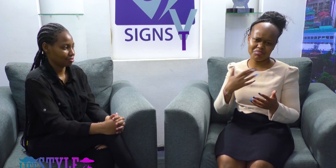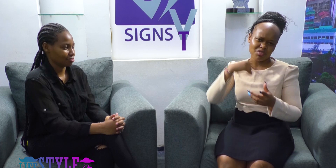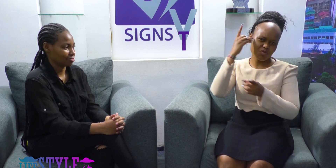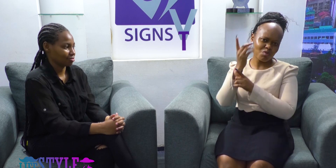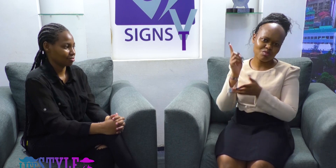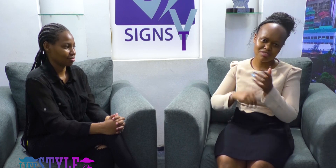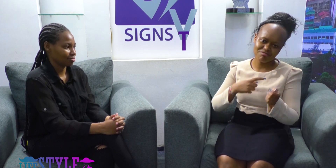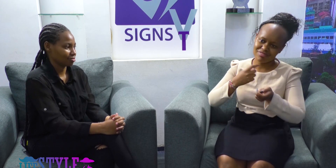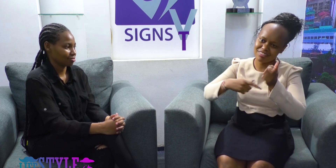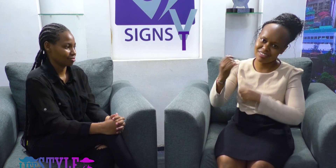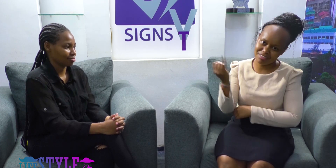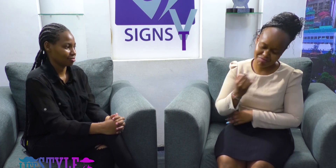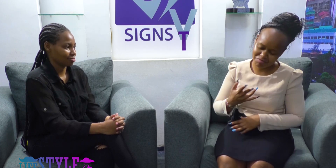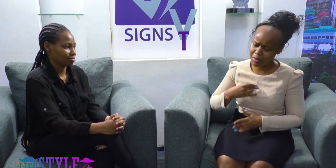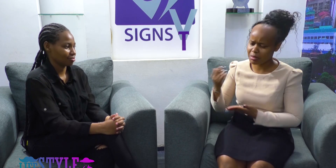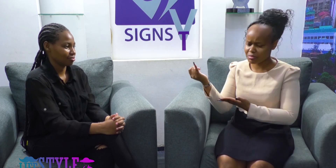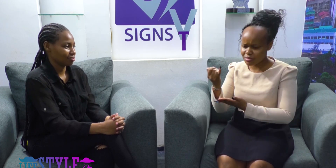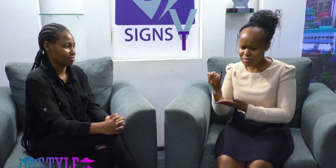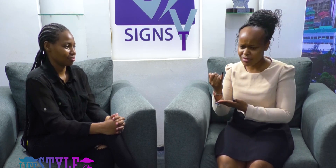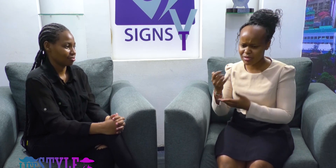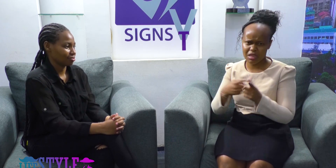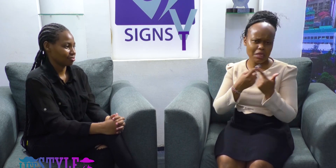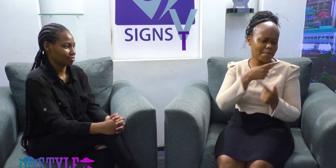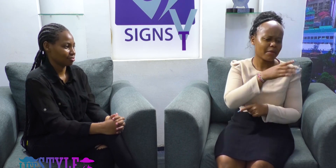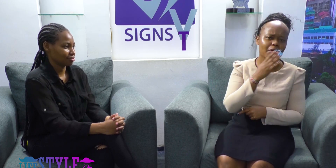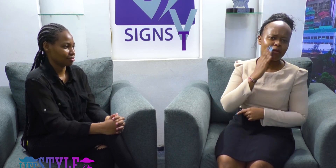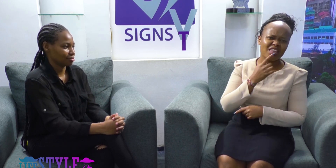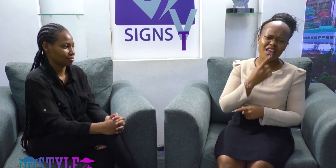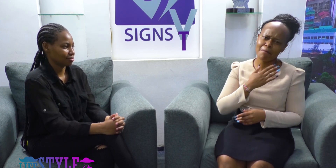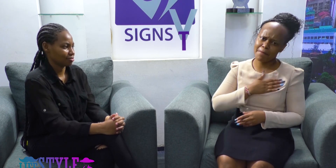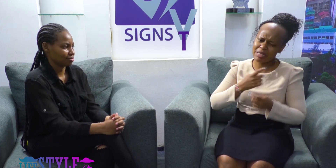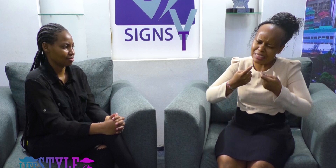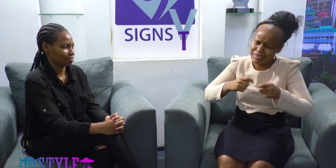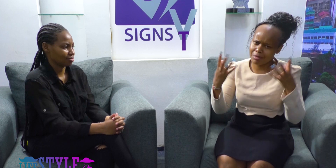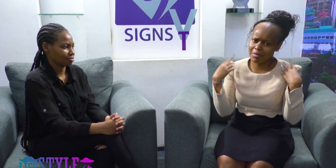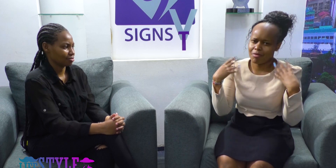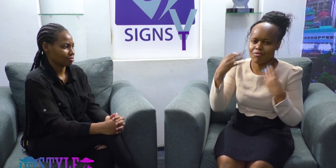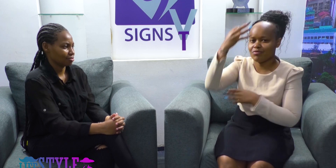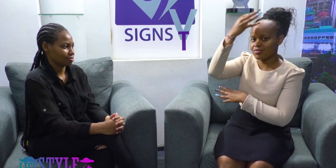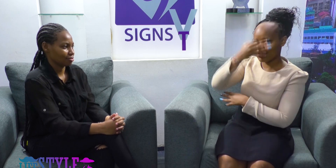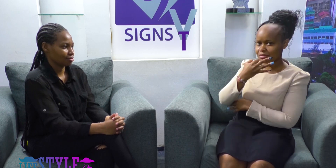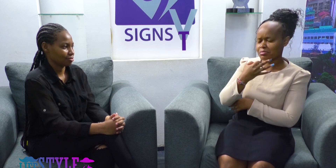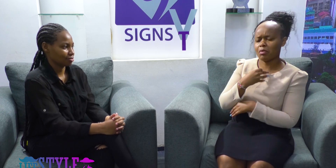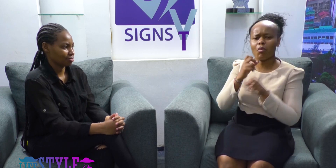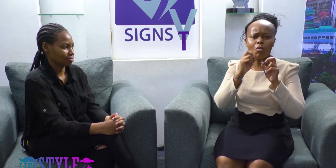I didn't have anything to do at home, so I decided to focus in art.